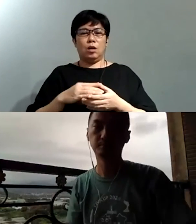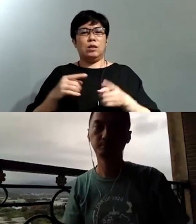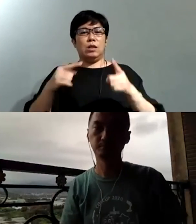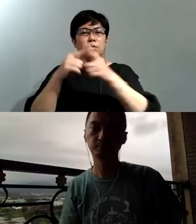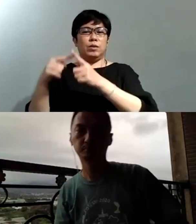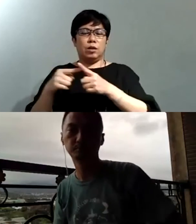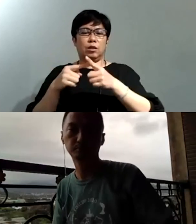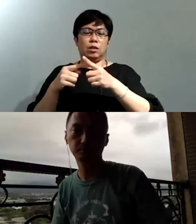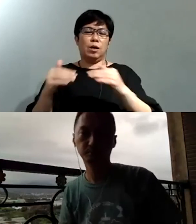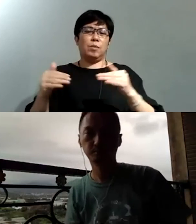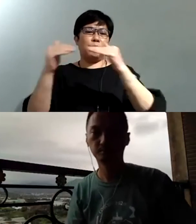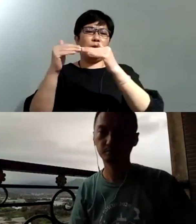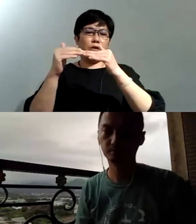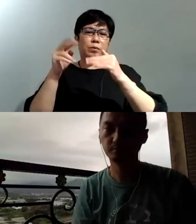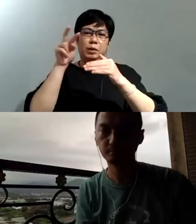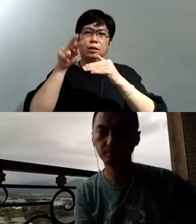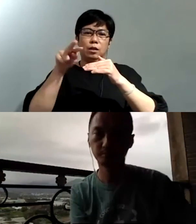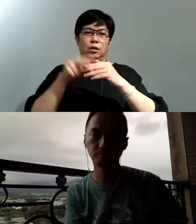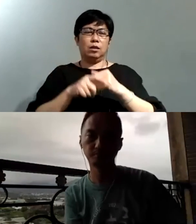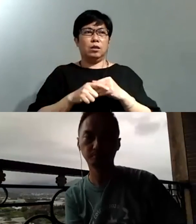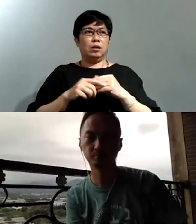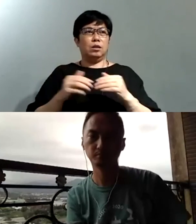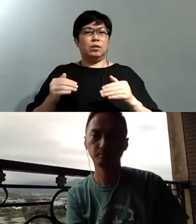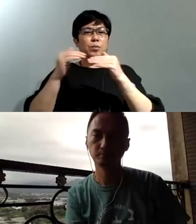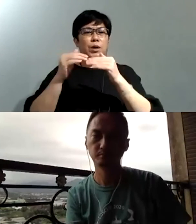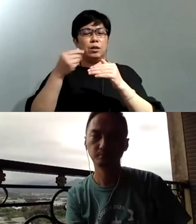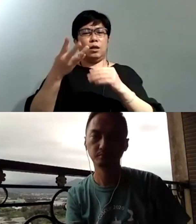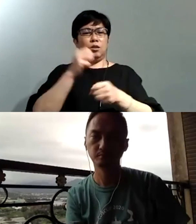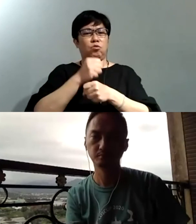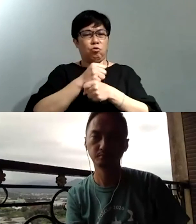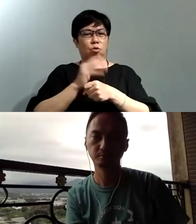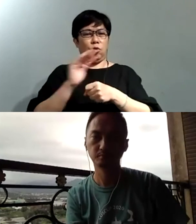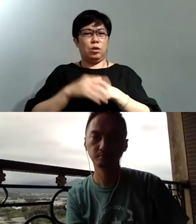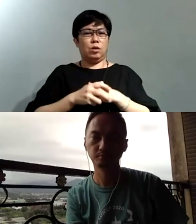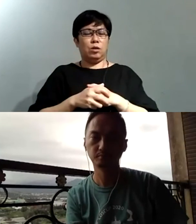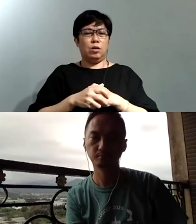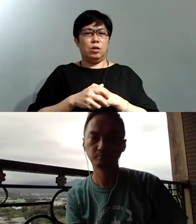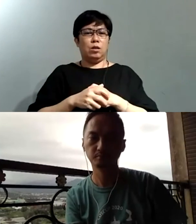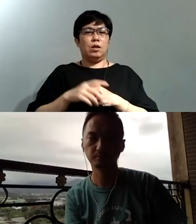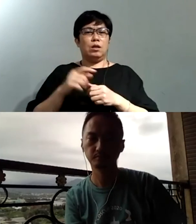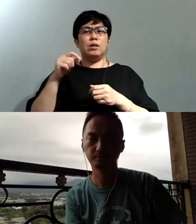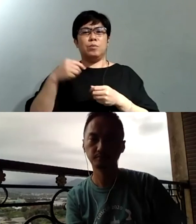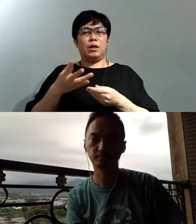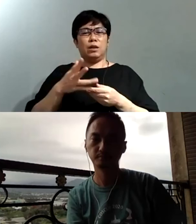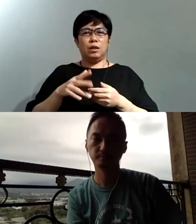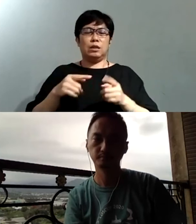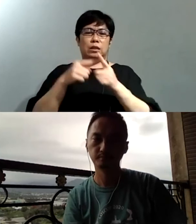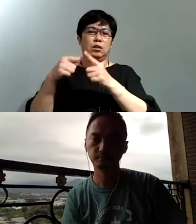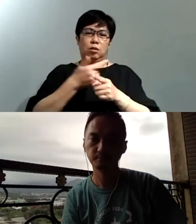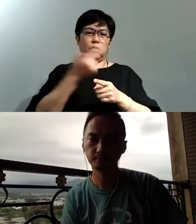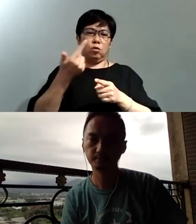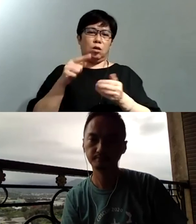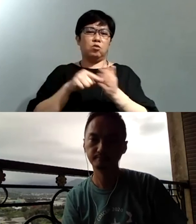visible. So it worked in both directions. Just one thing.